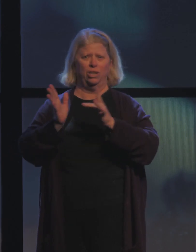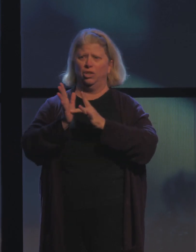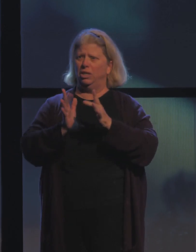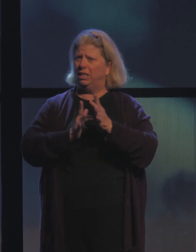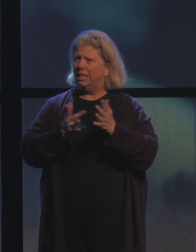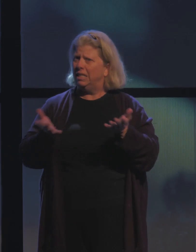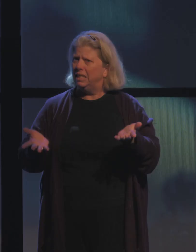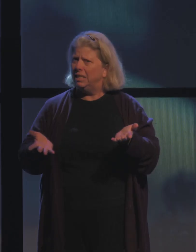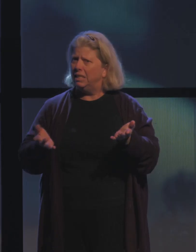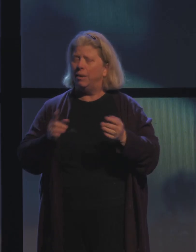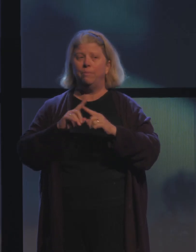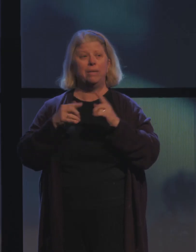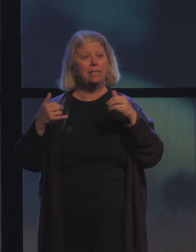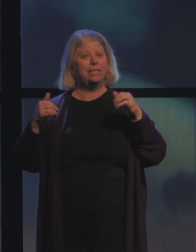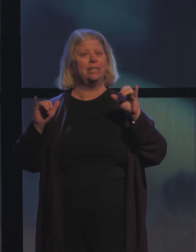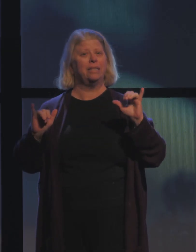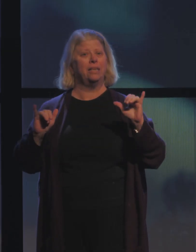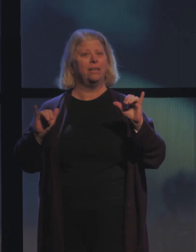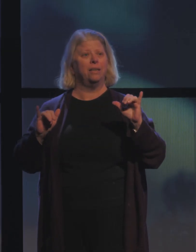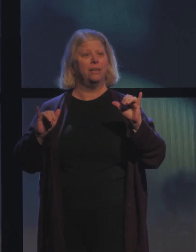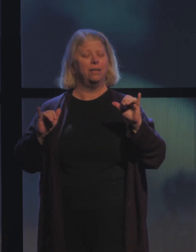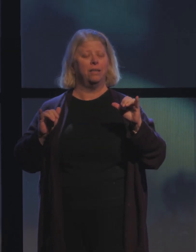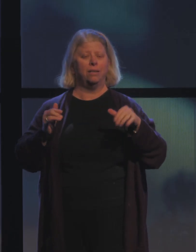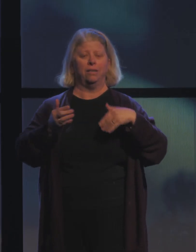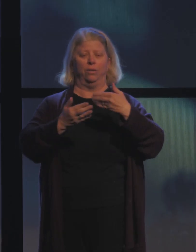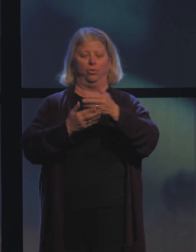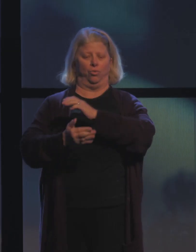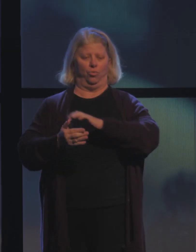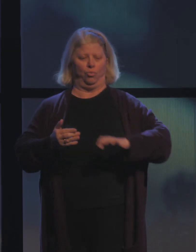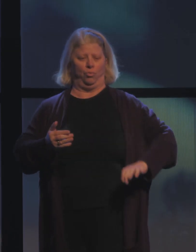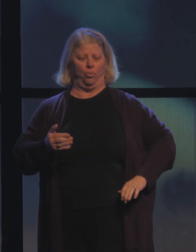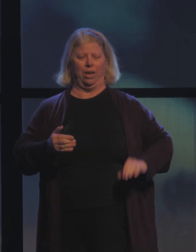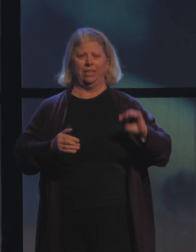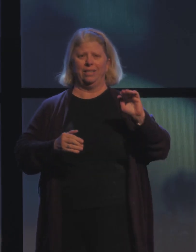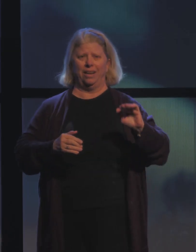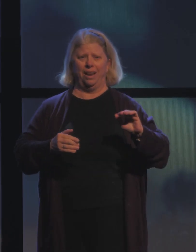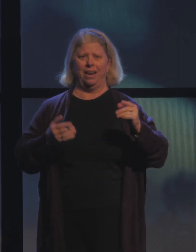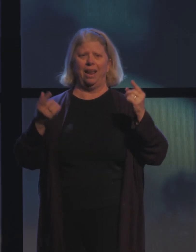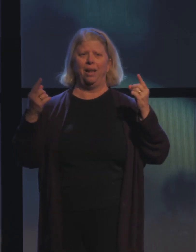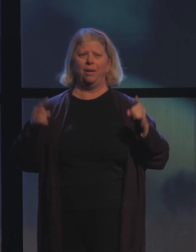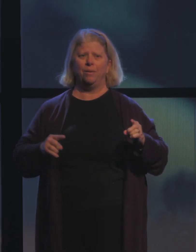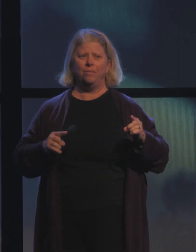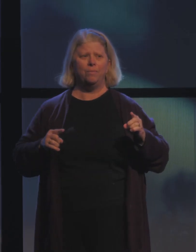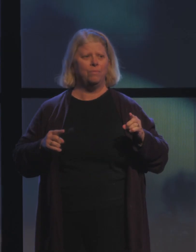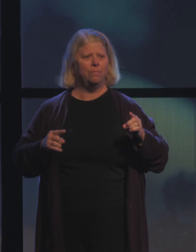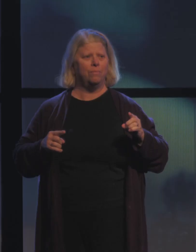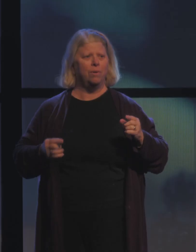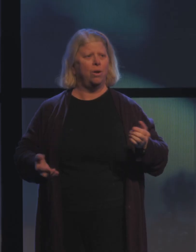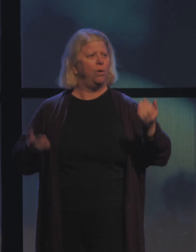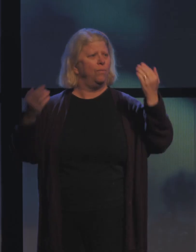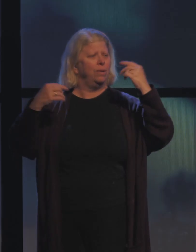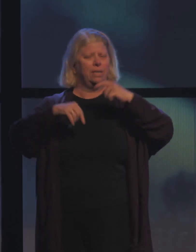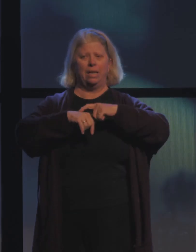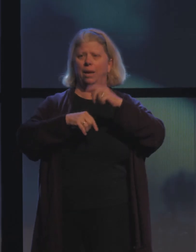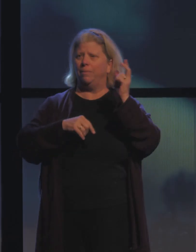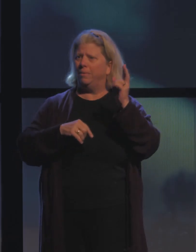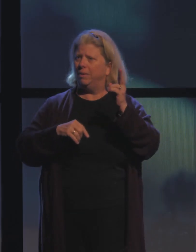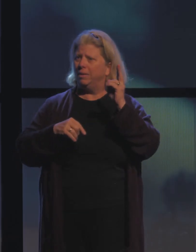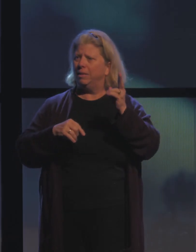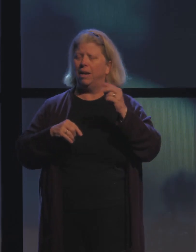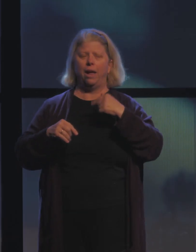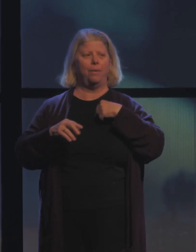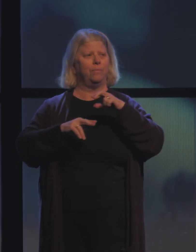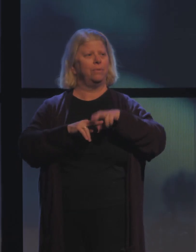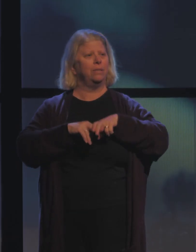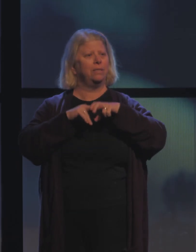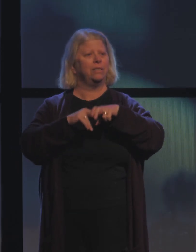Jesus, and yet enter Christ child. What an overwhelming time in history. As I was